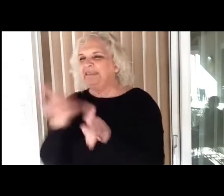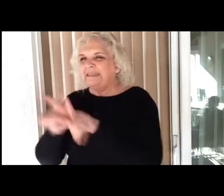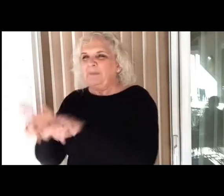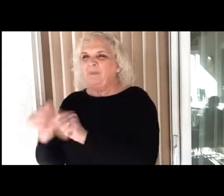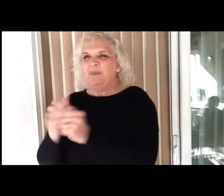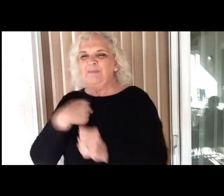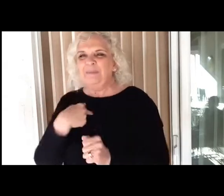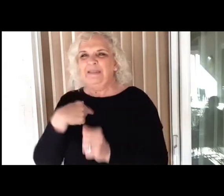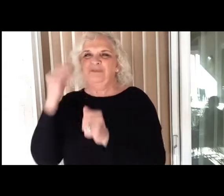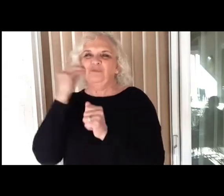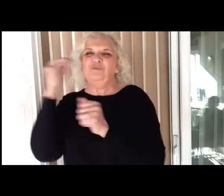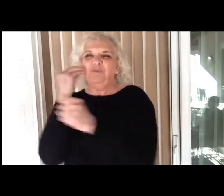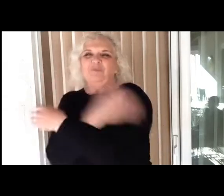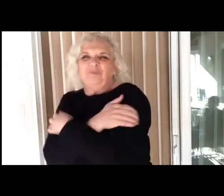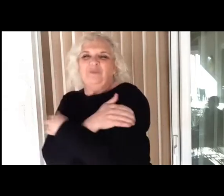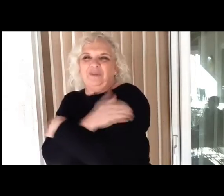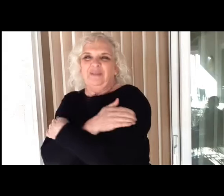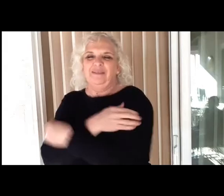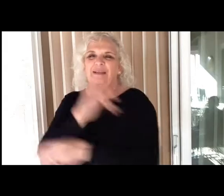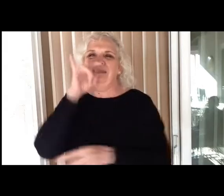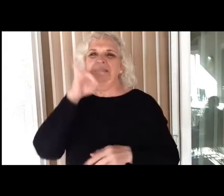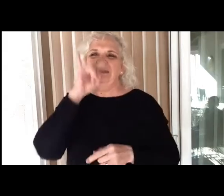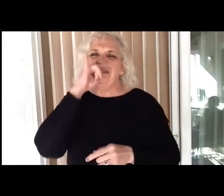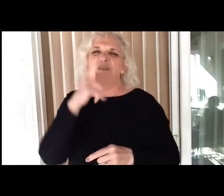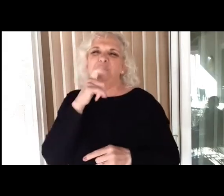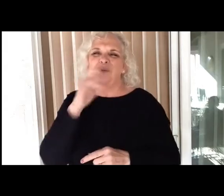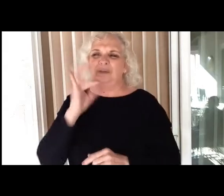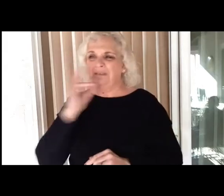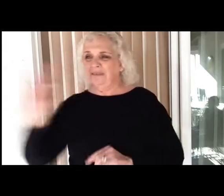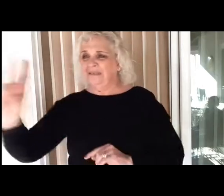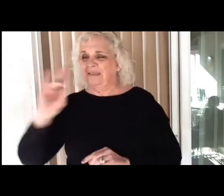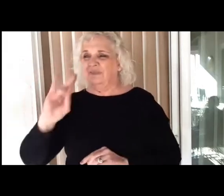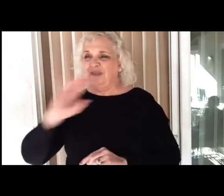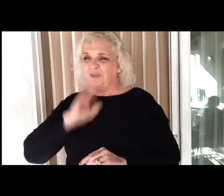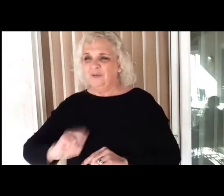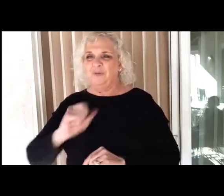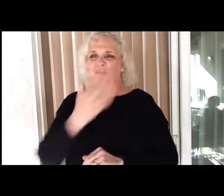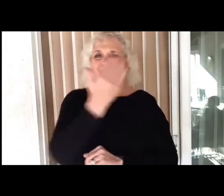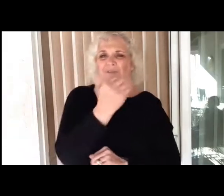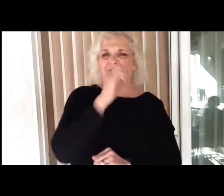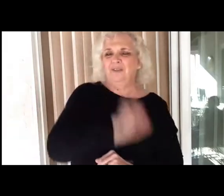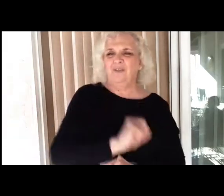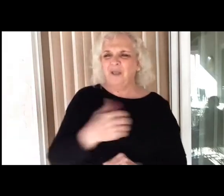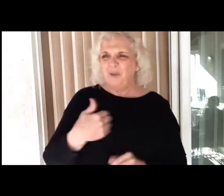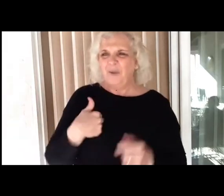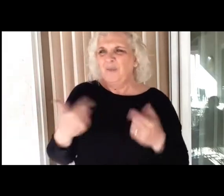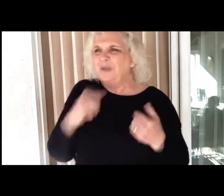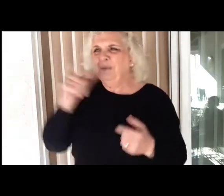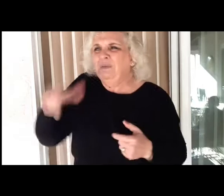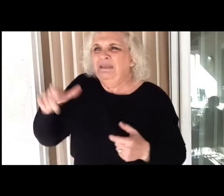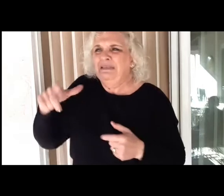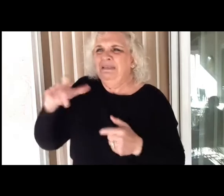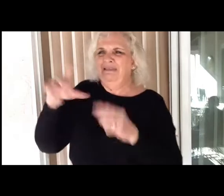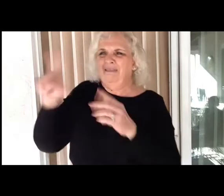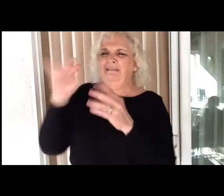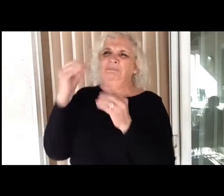2 kids, 7 and 15, don't like to be kissed and that. And anyway, we backed